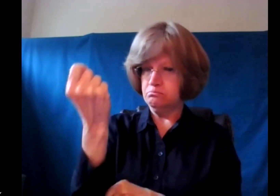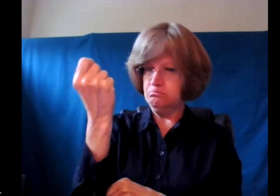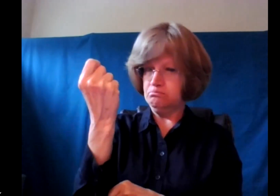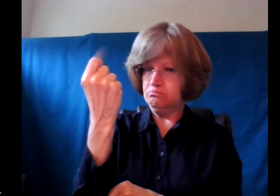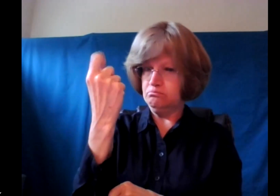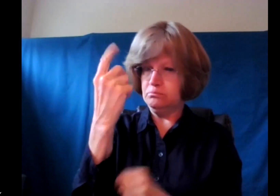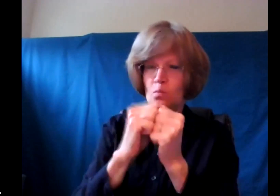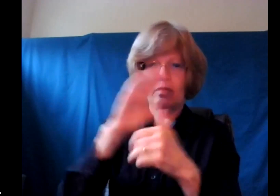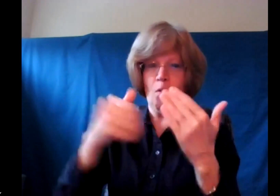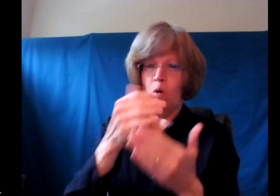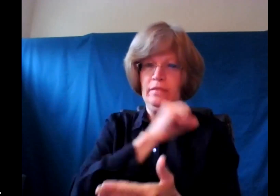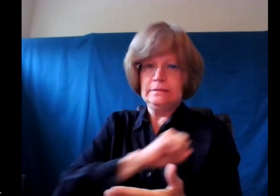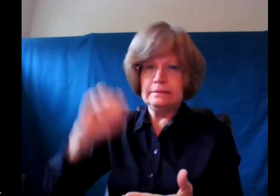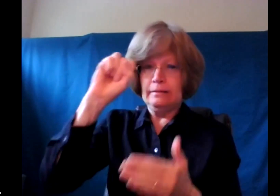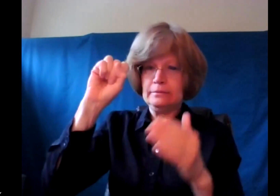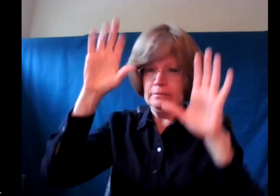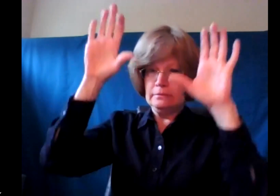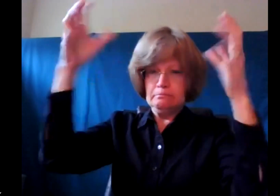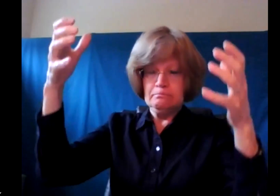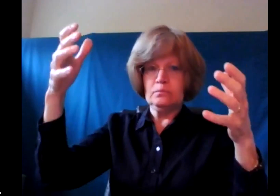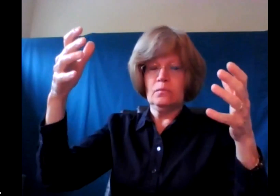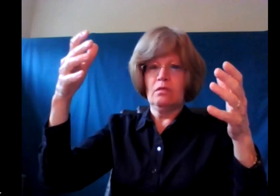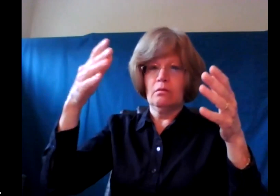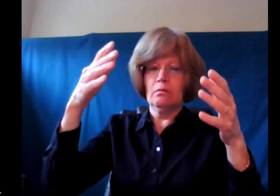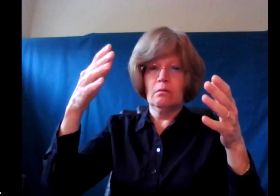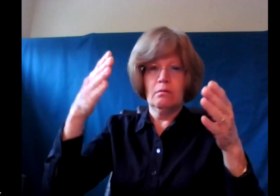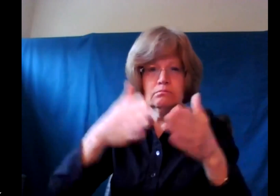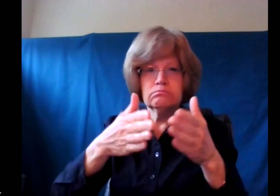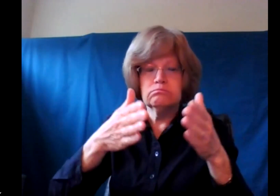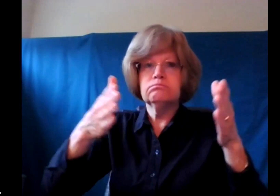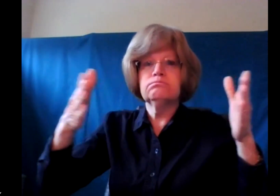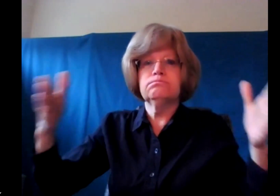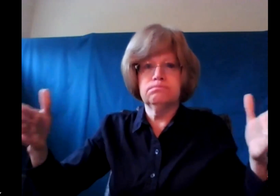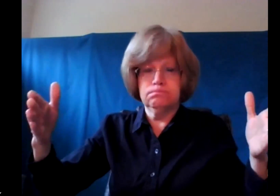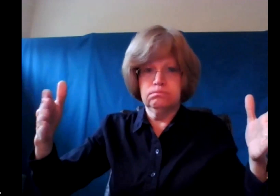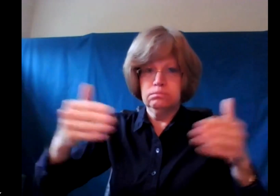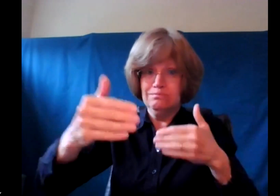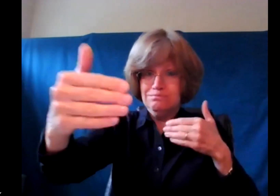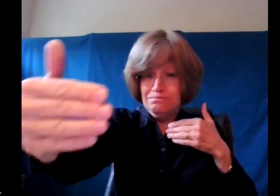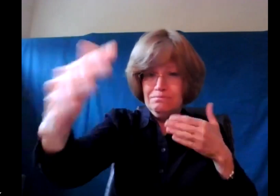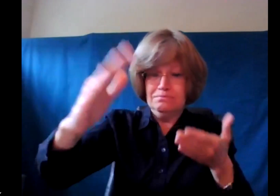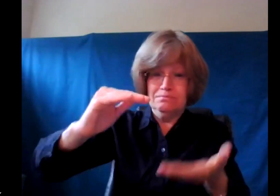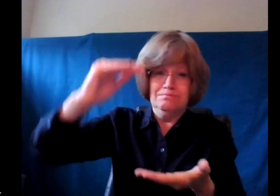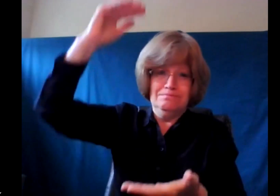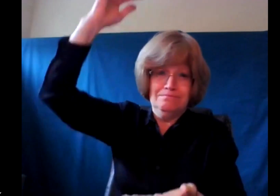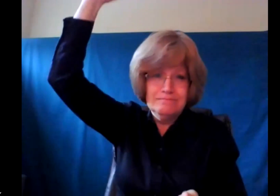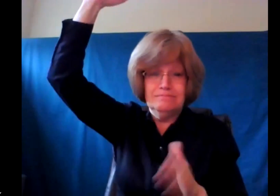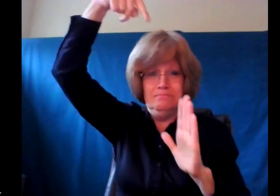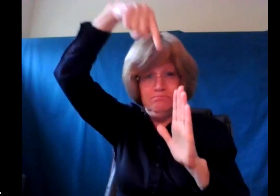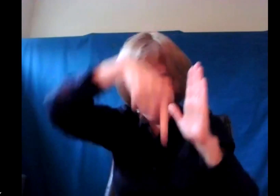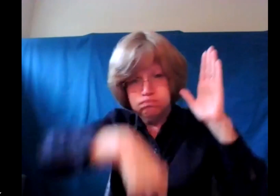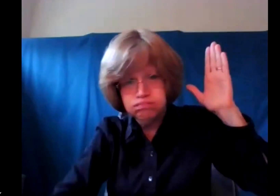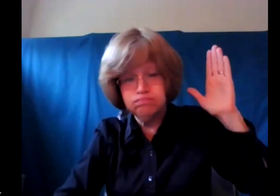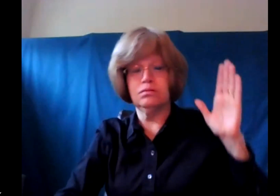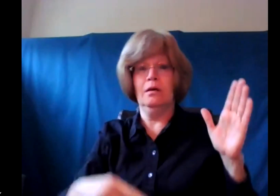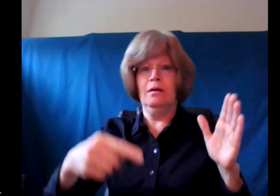with all the saints what is the width and length and depth and height, to